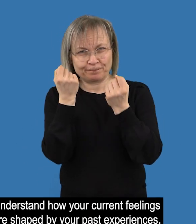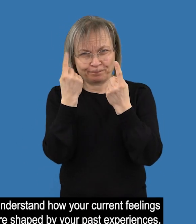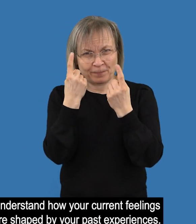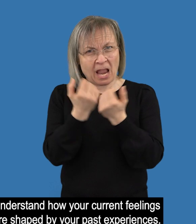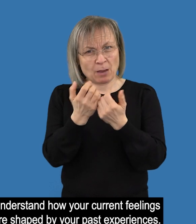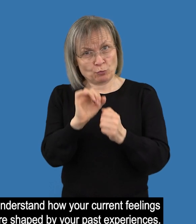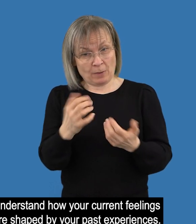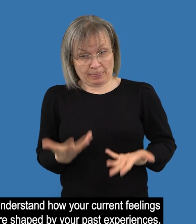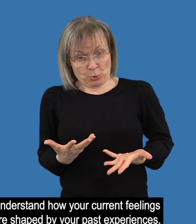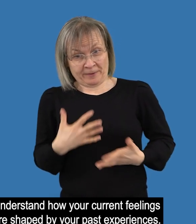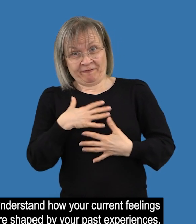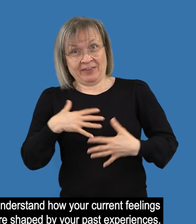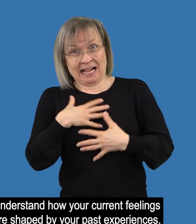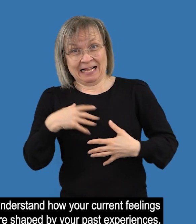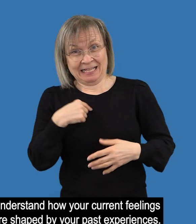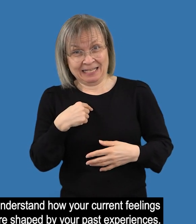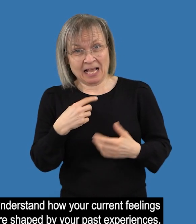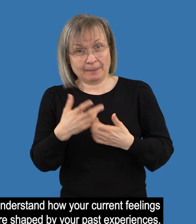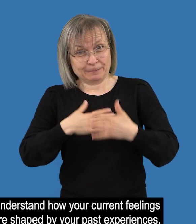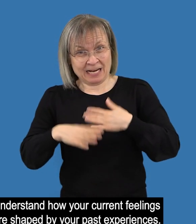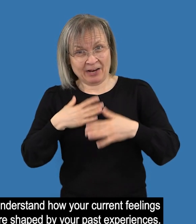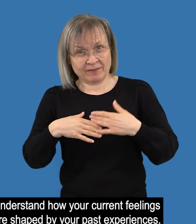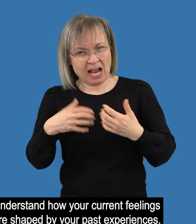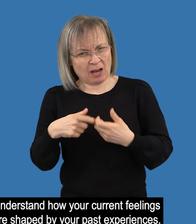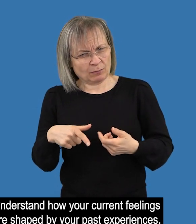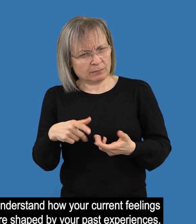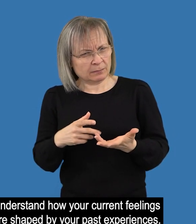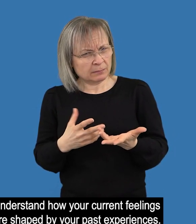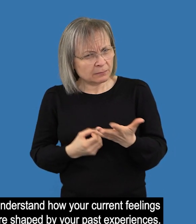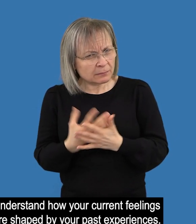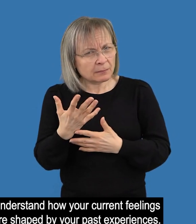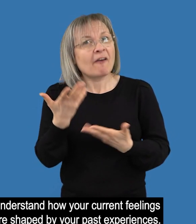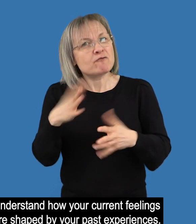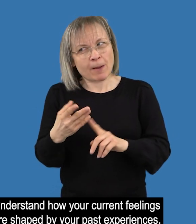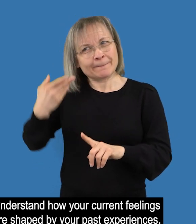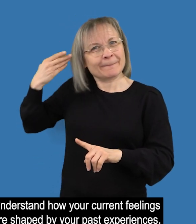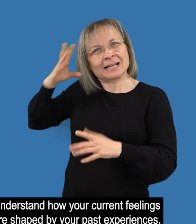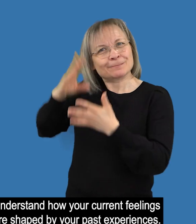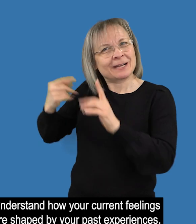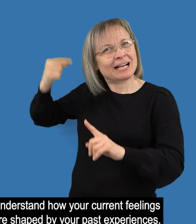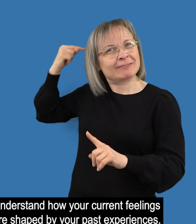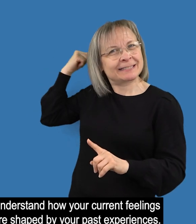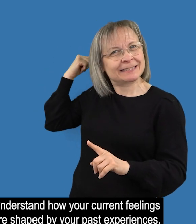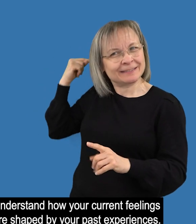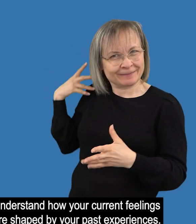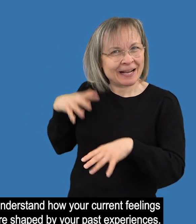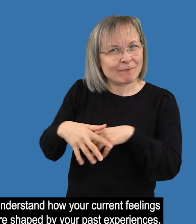This helps you understand how your current feelings and behavior are shaped by your past experiences.